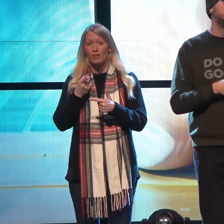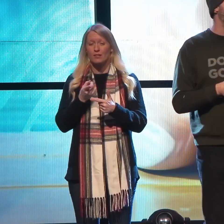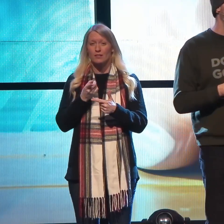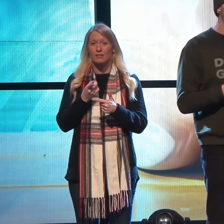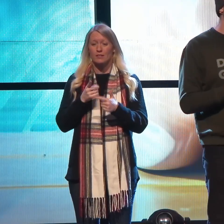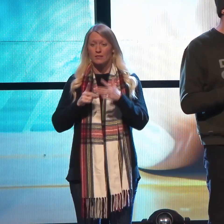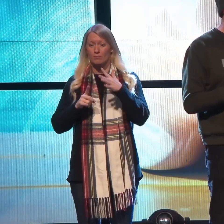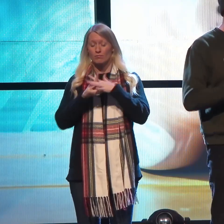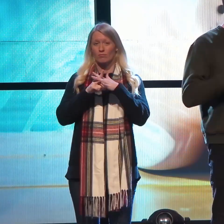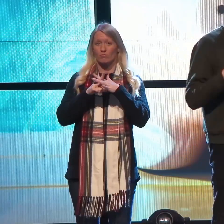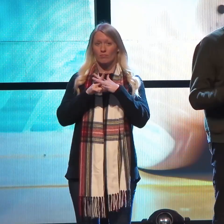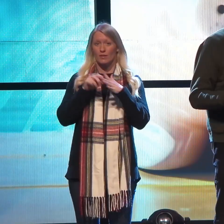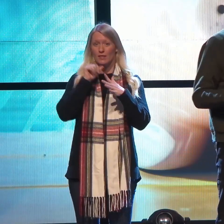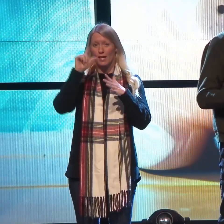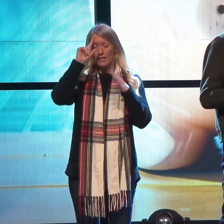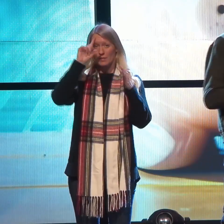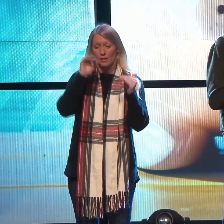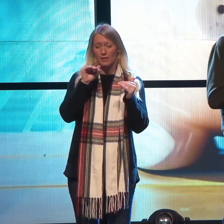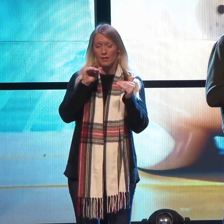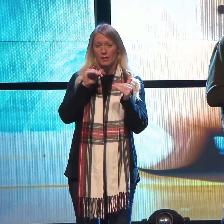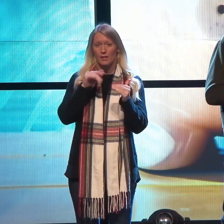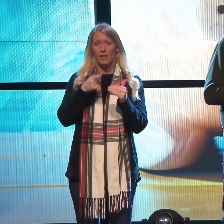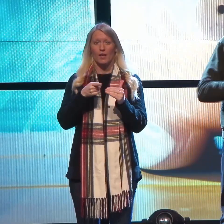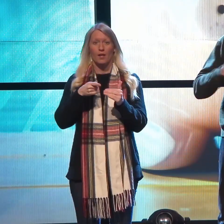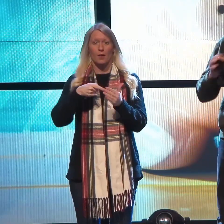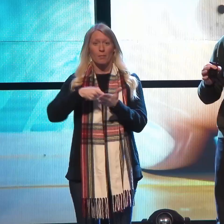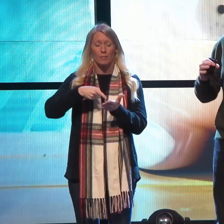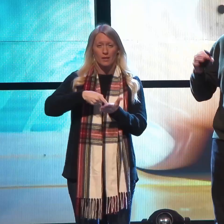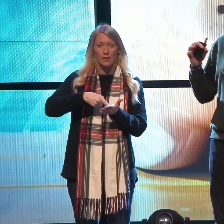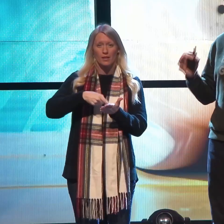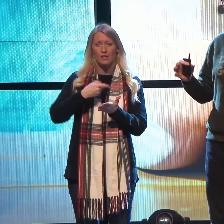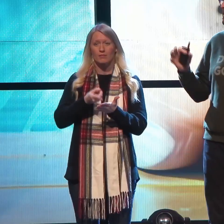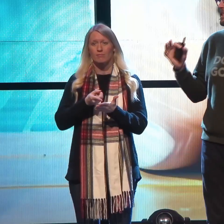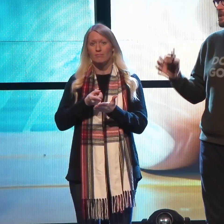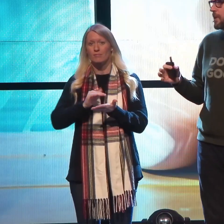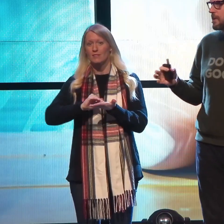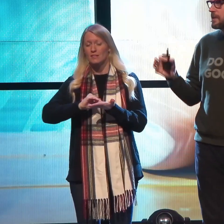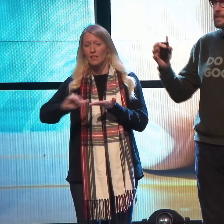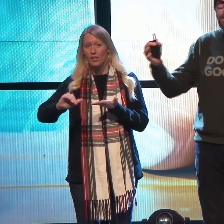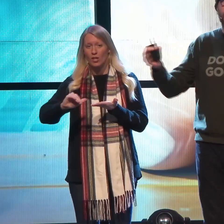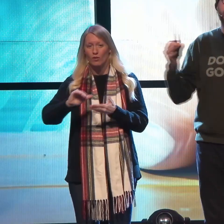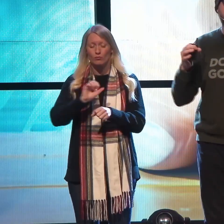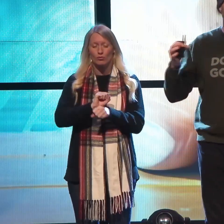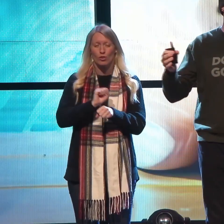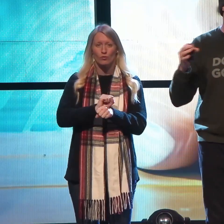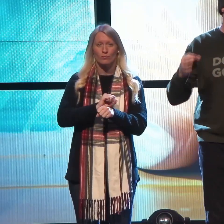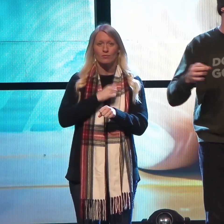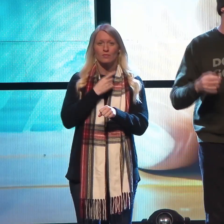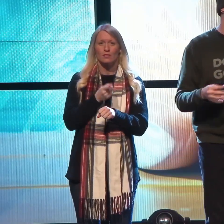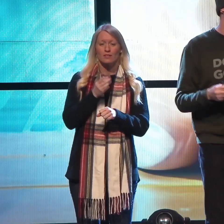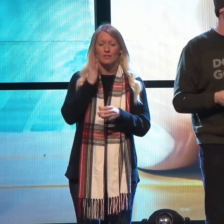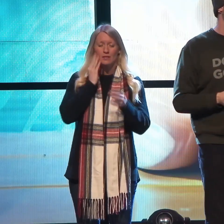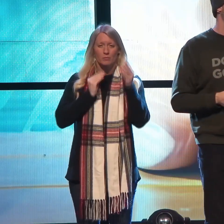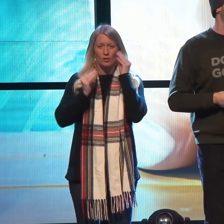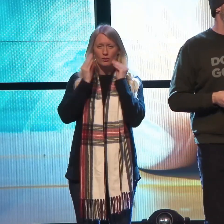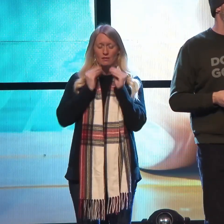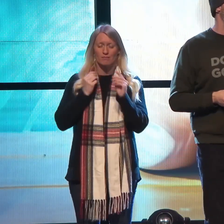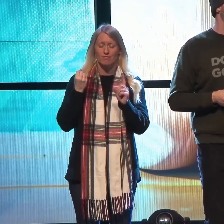that we weren't expecting, a layoff, some sort of negative, adverse experience in our lives that's